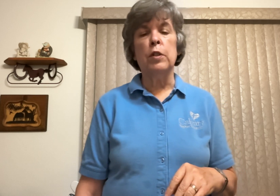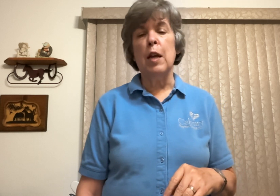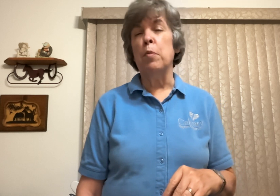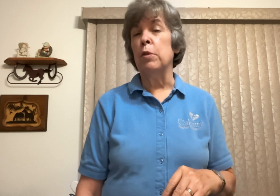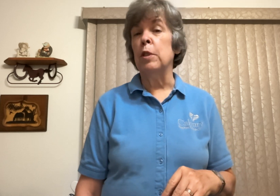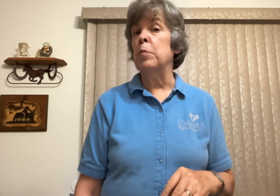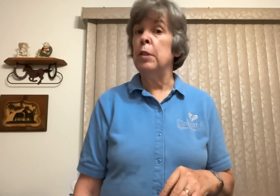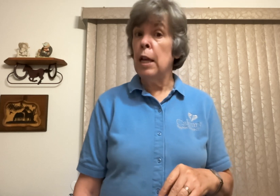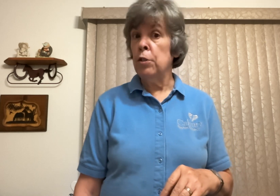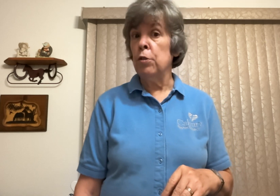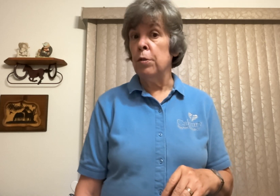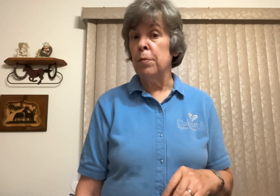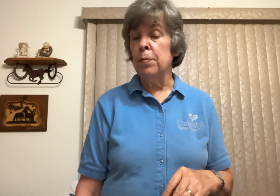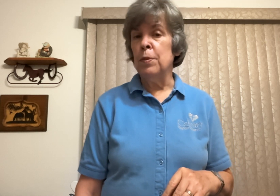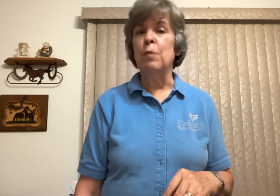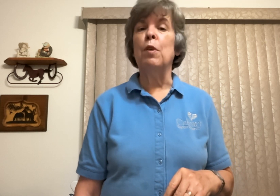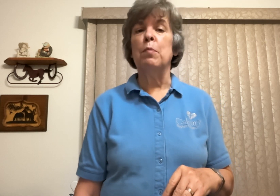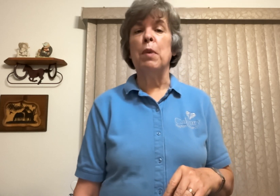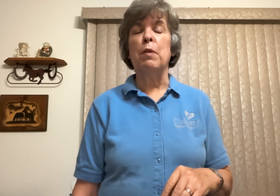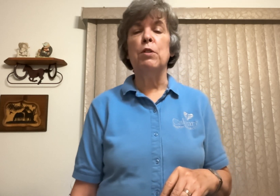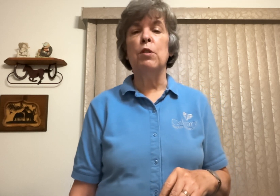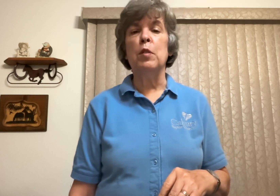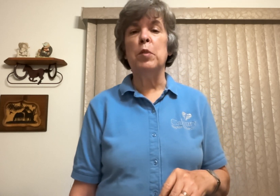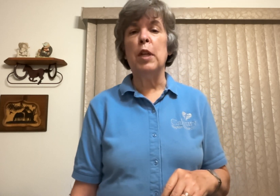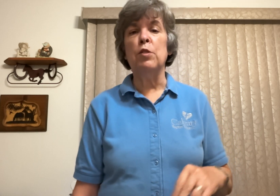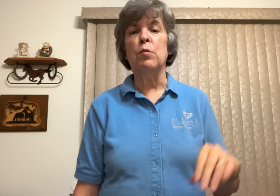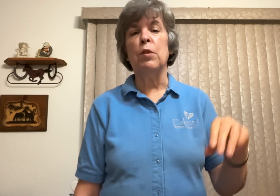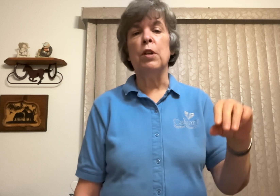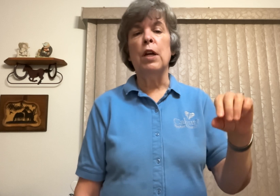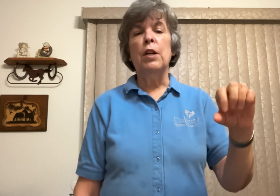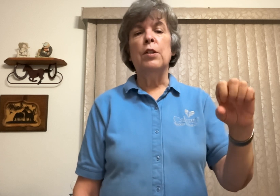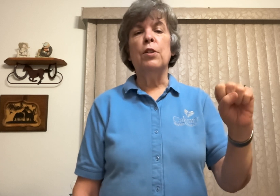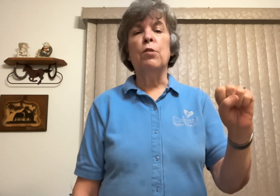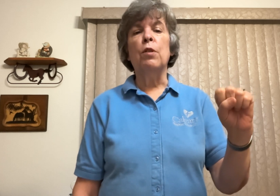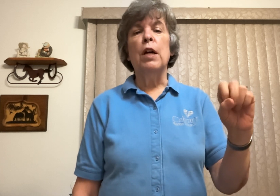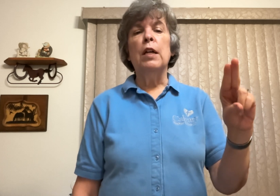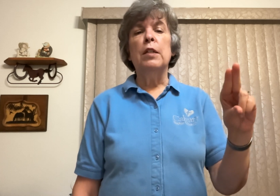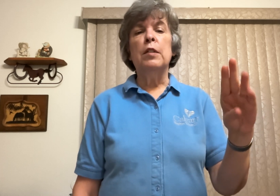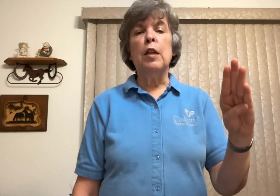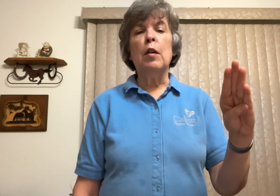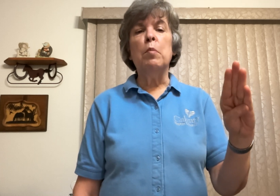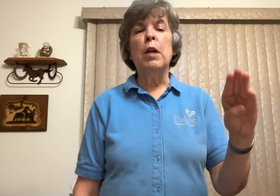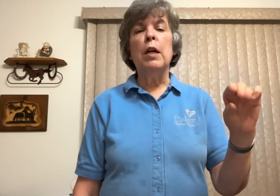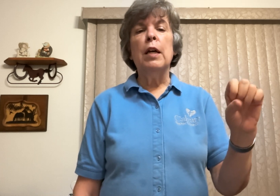example, substantial. Might want to do a substantial word. So,